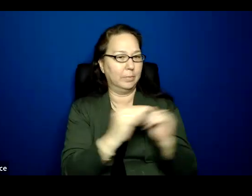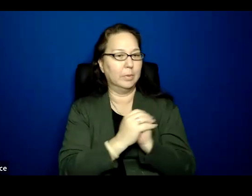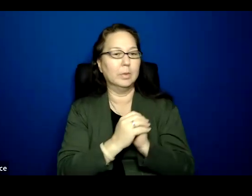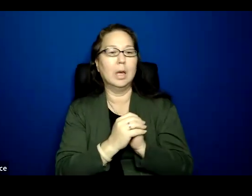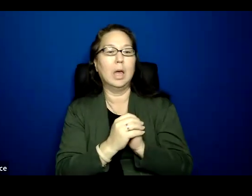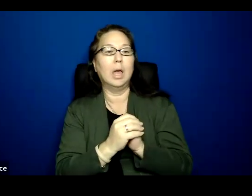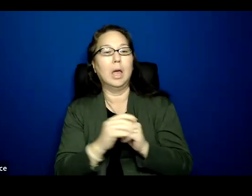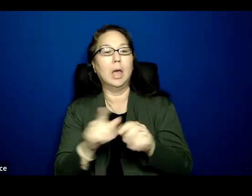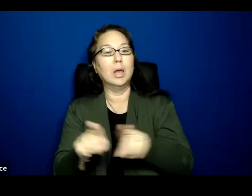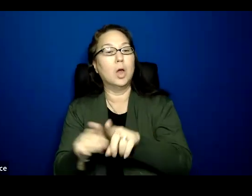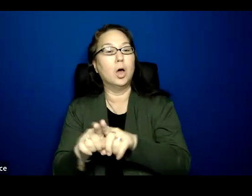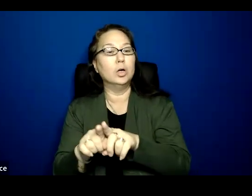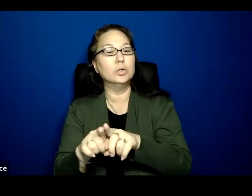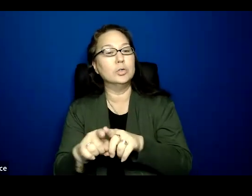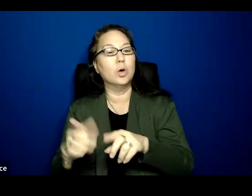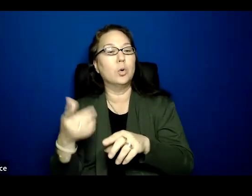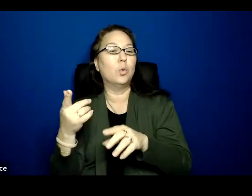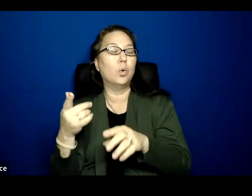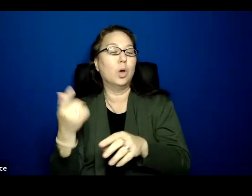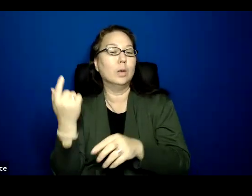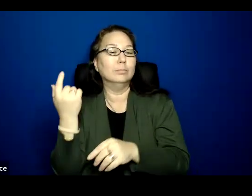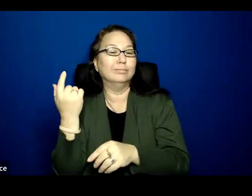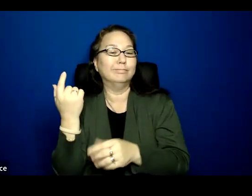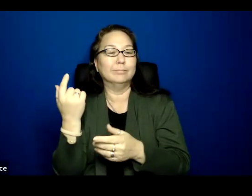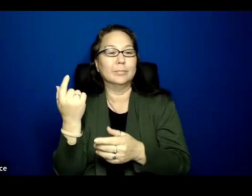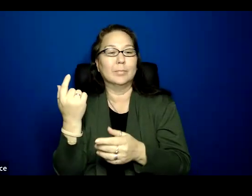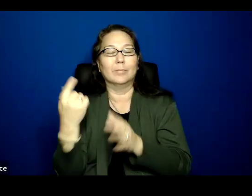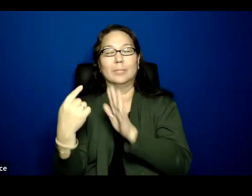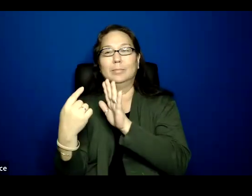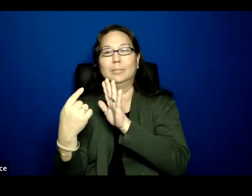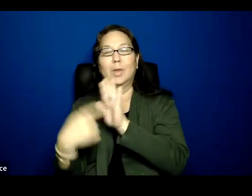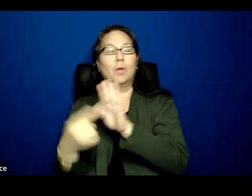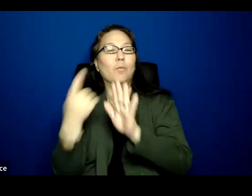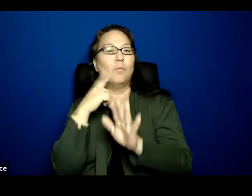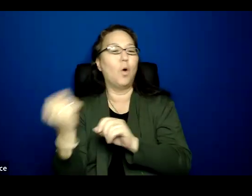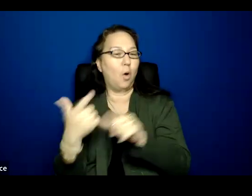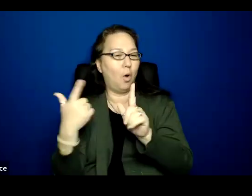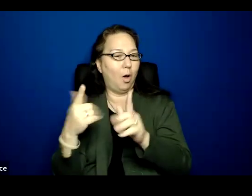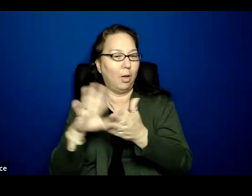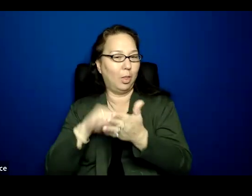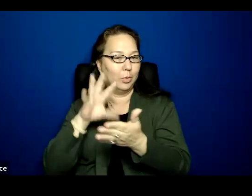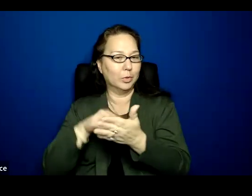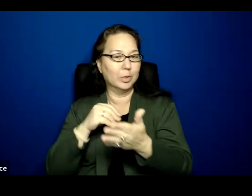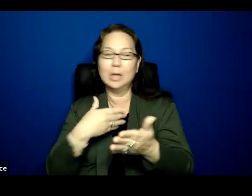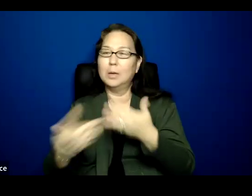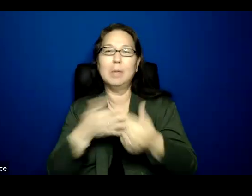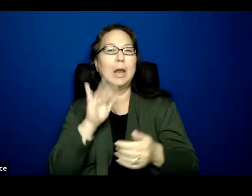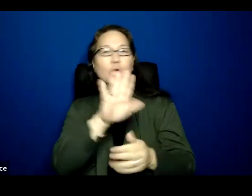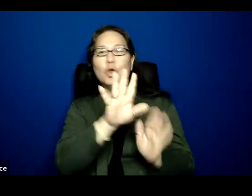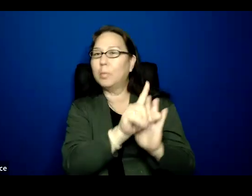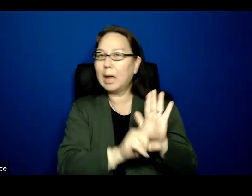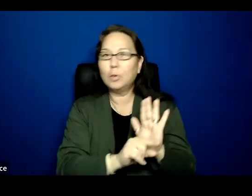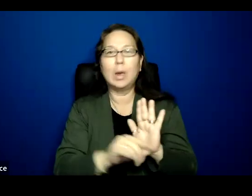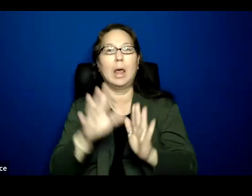responsive instruction for all of our learners. The core values ensure that every student, regardless of background, language, or